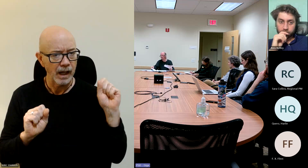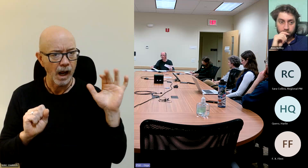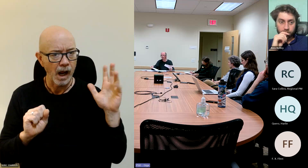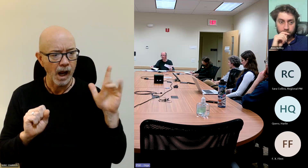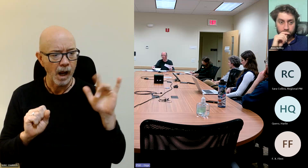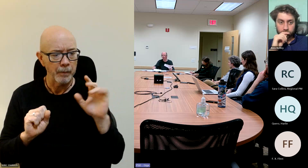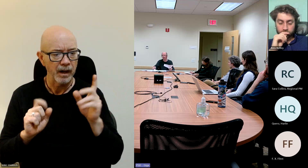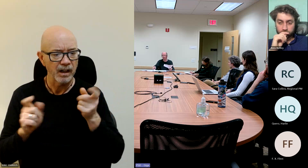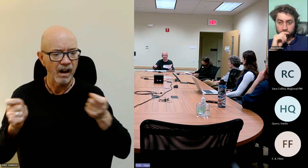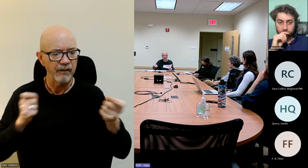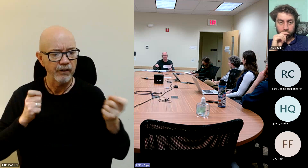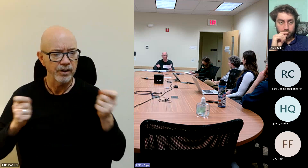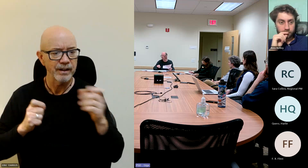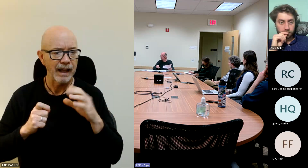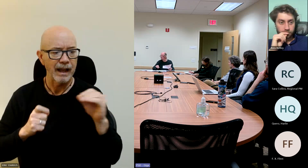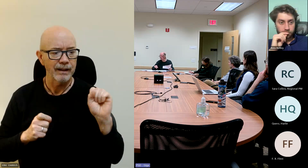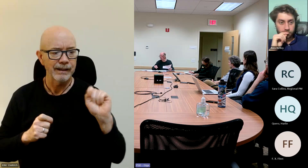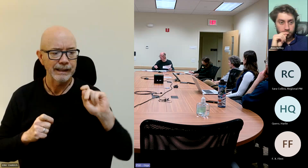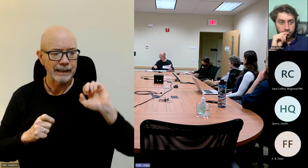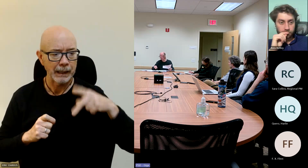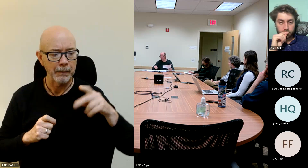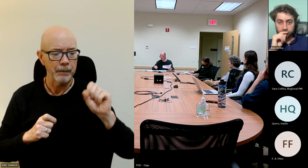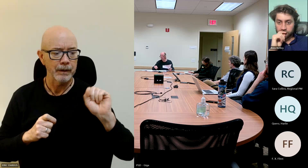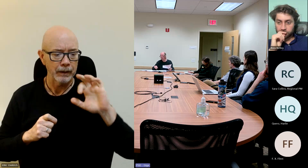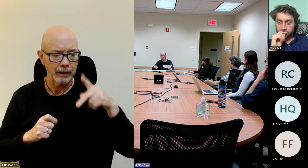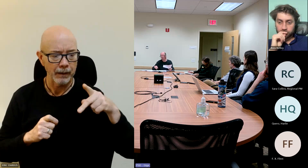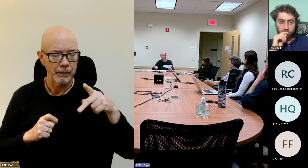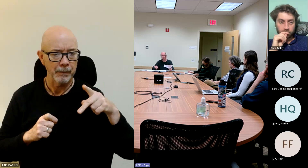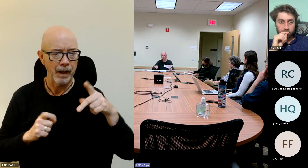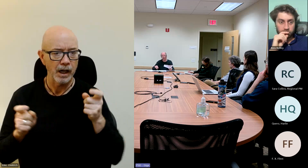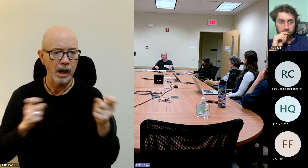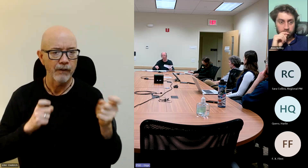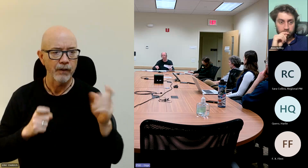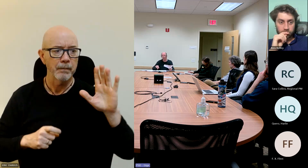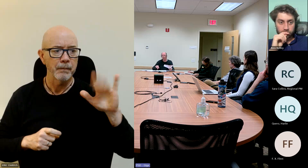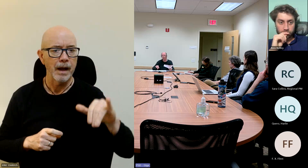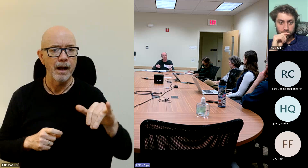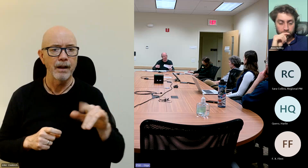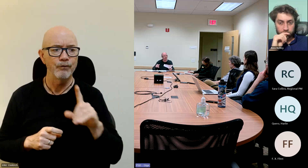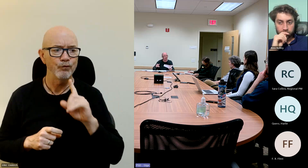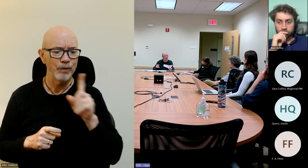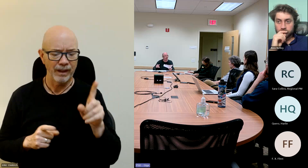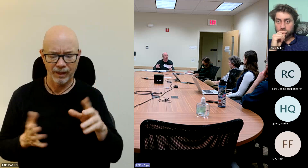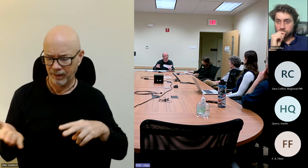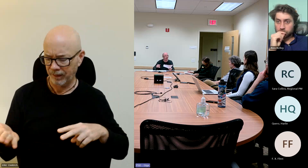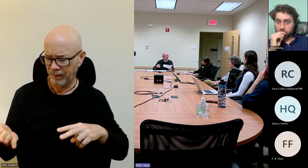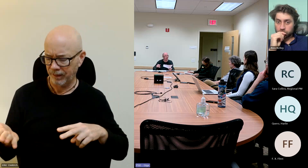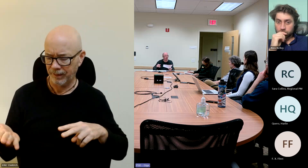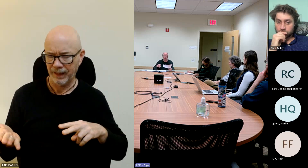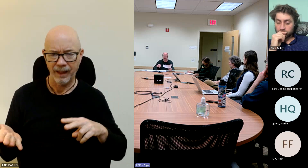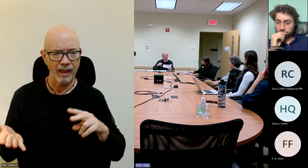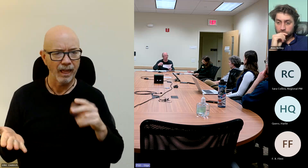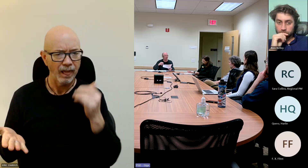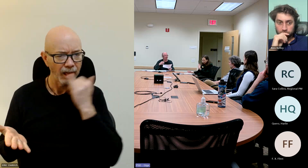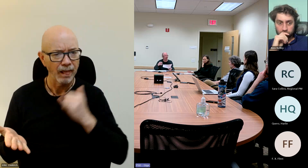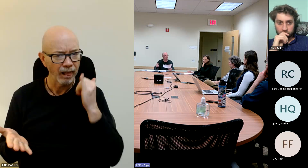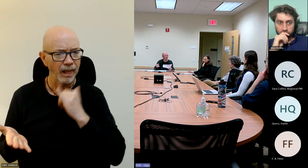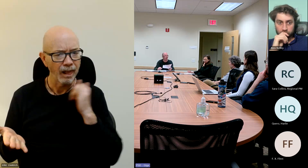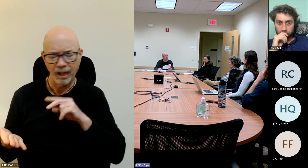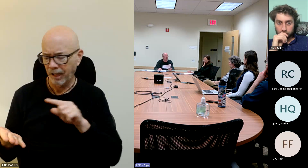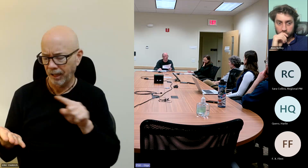governance and the SCIP as being governed by, it's so blatant, the misinformation in it. It refers to, it's